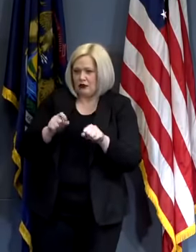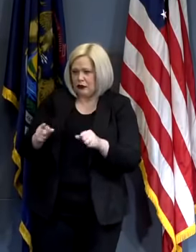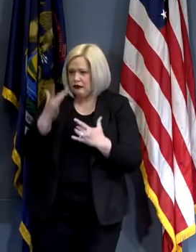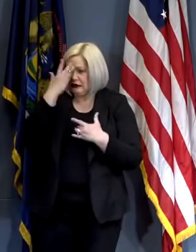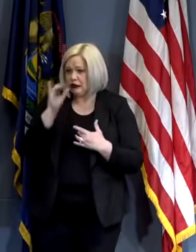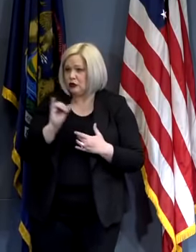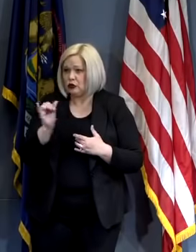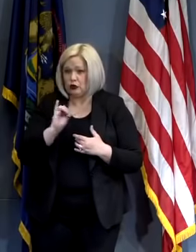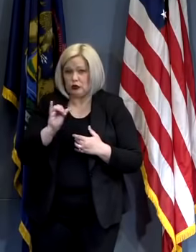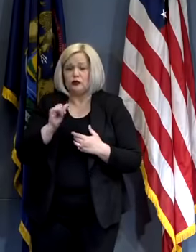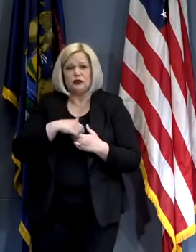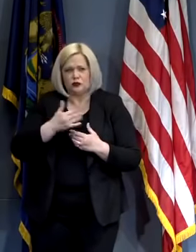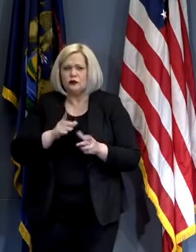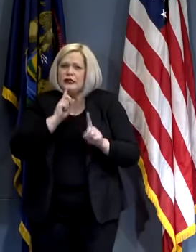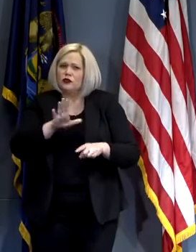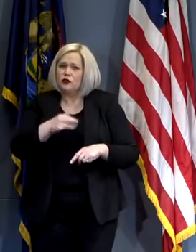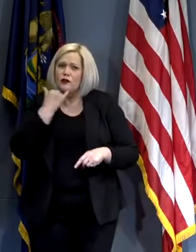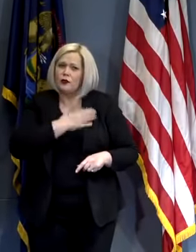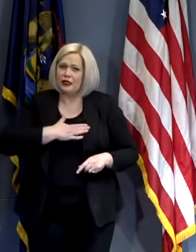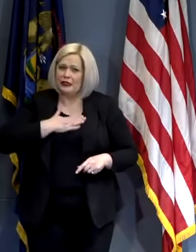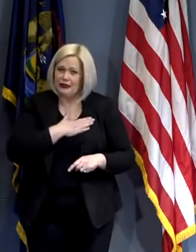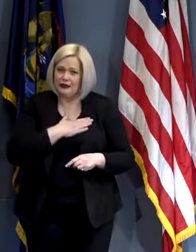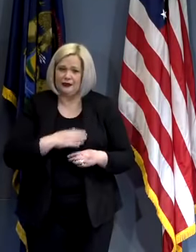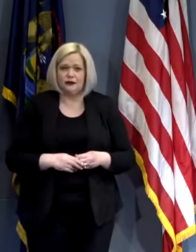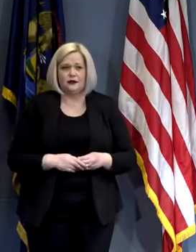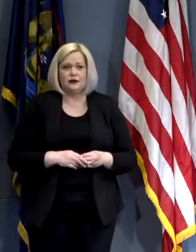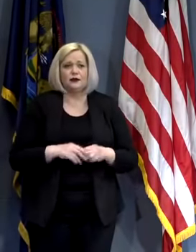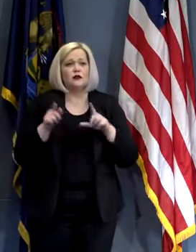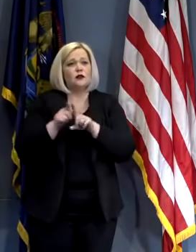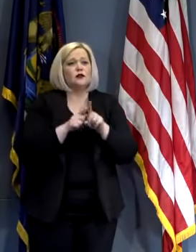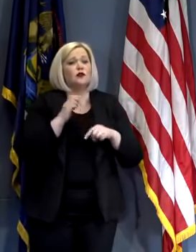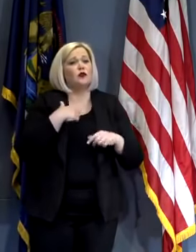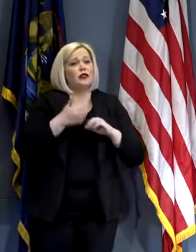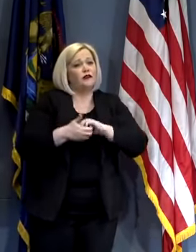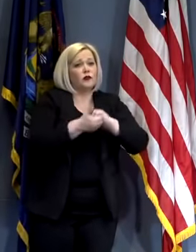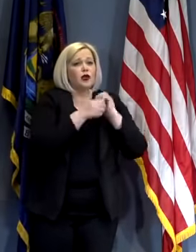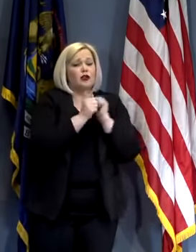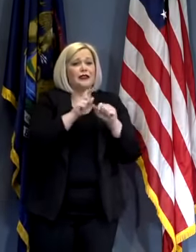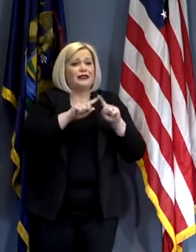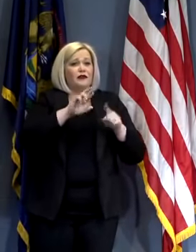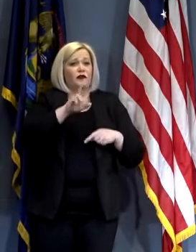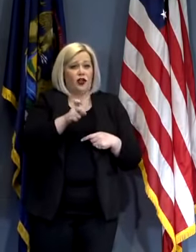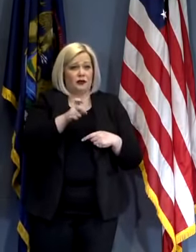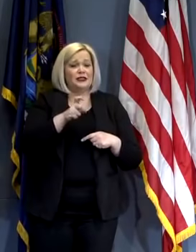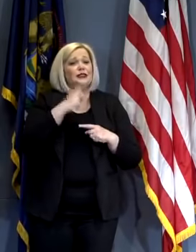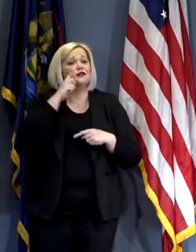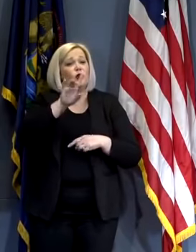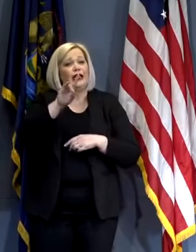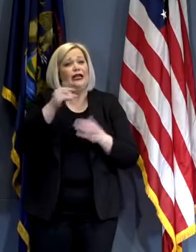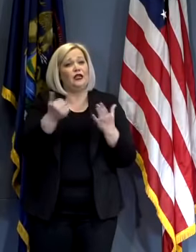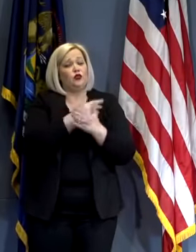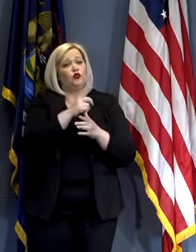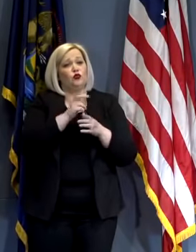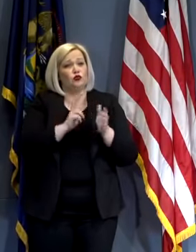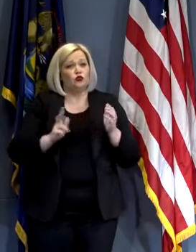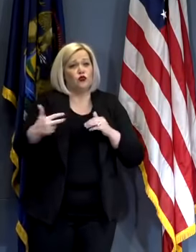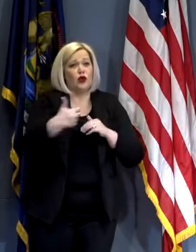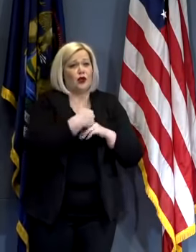Michigan has partnered with Walmart, Walgreens, CVS, and Rite Aid to open 8 new drive-through test sites across the